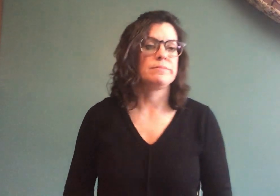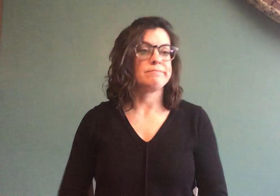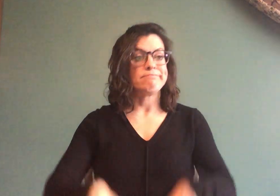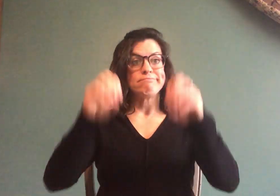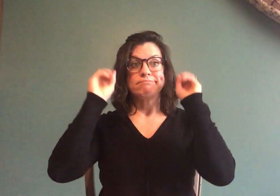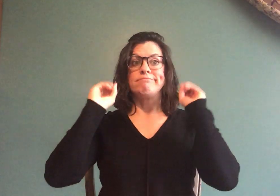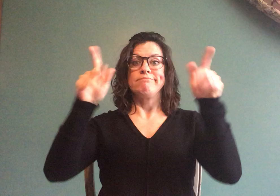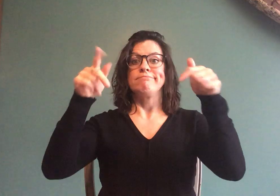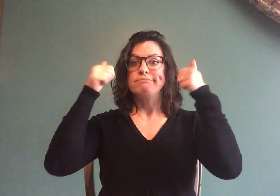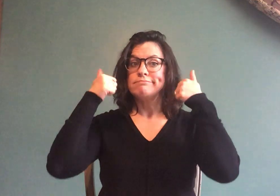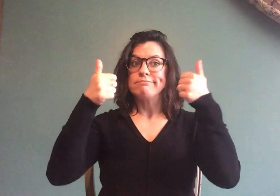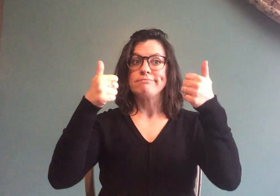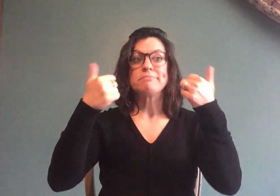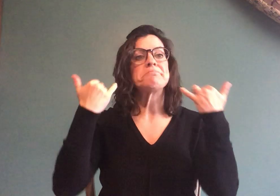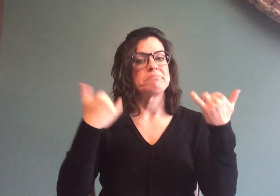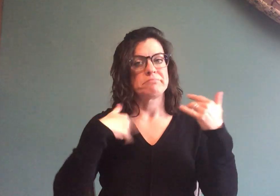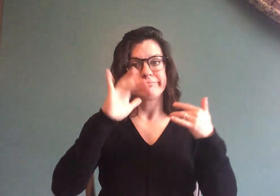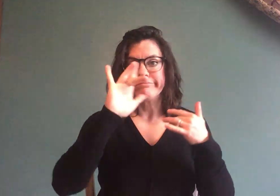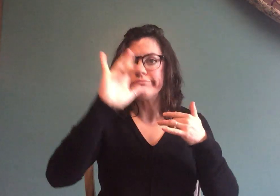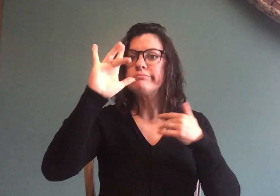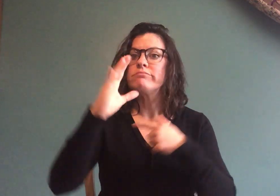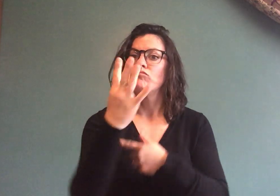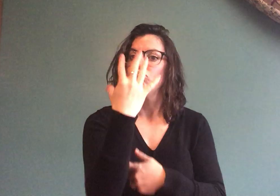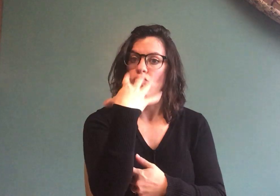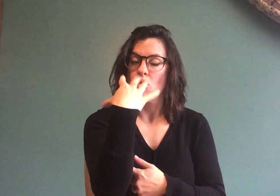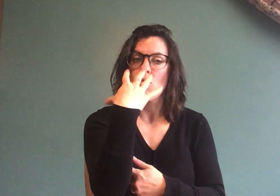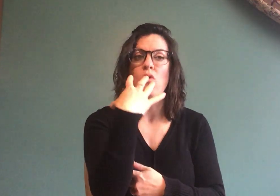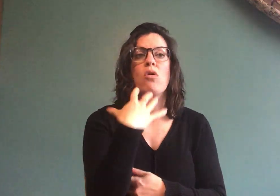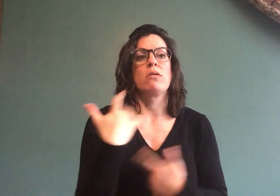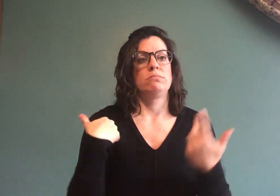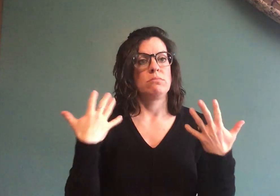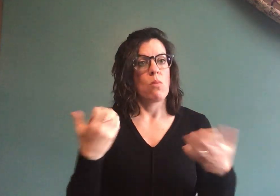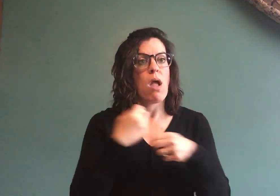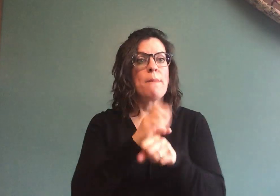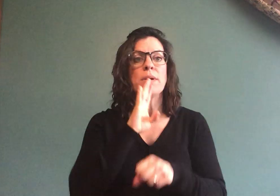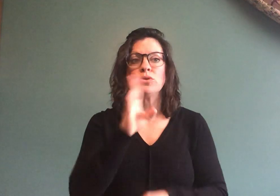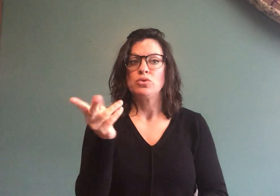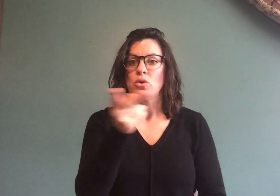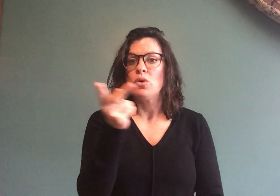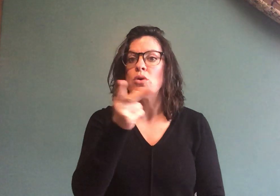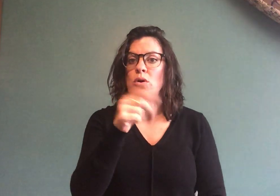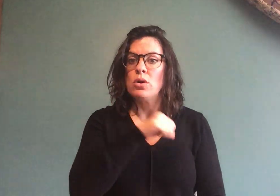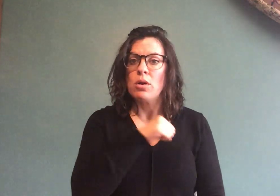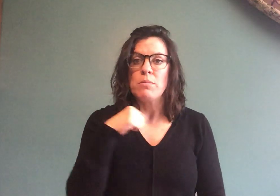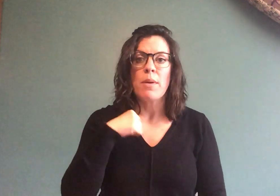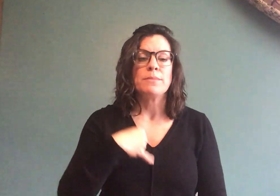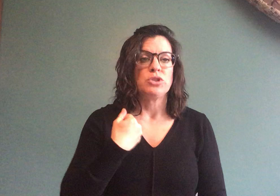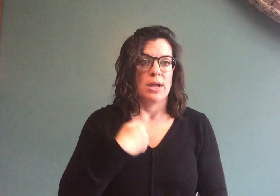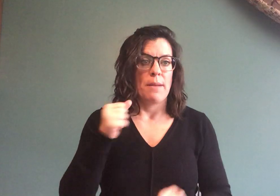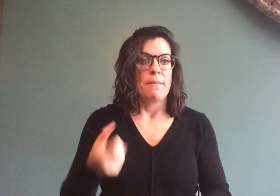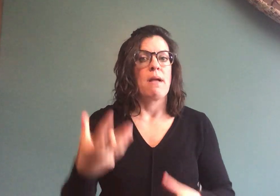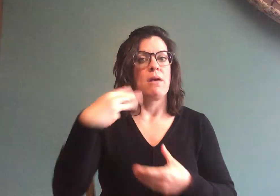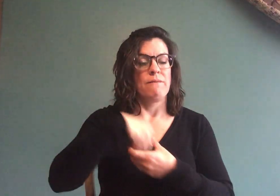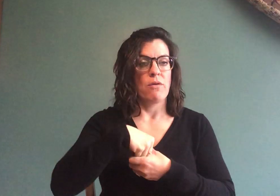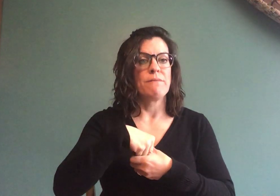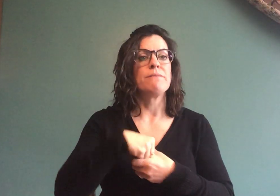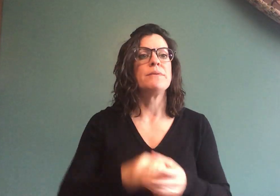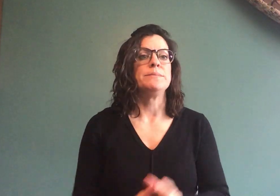not recording. That way we make sure we include our PSD guys in this, okay? So tomorrow will be our last session